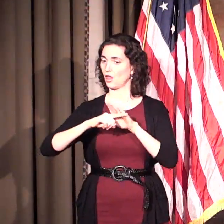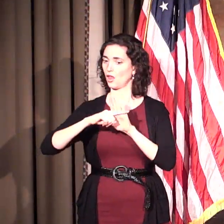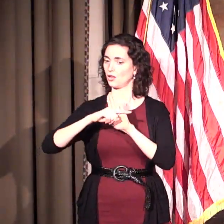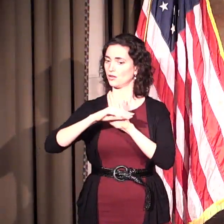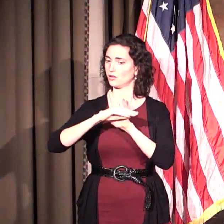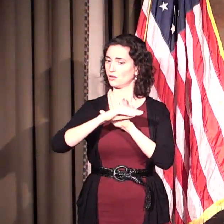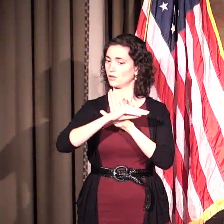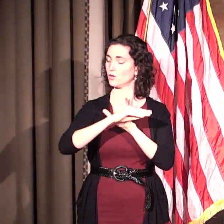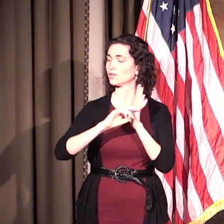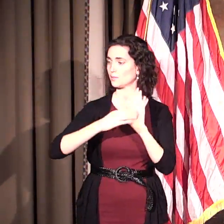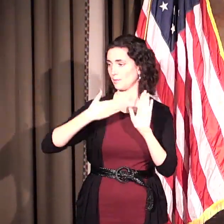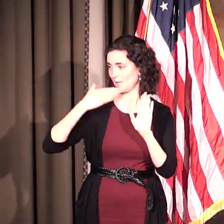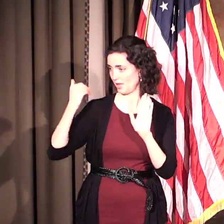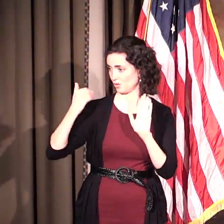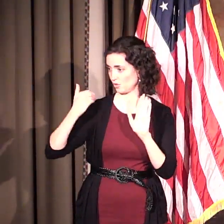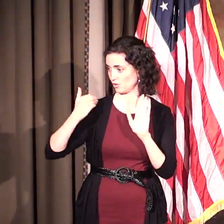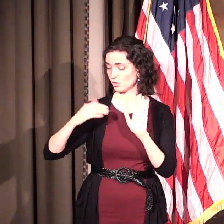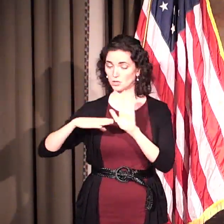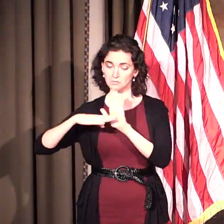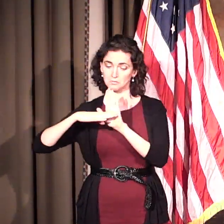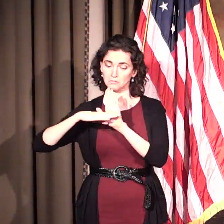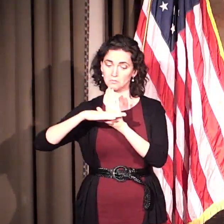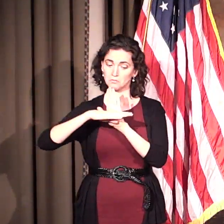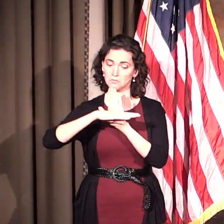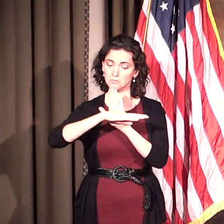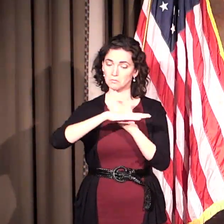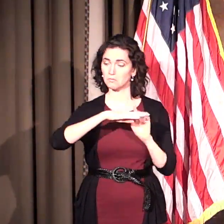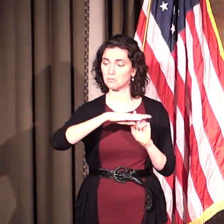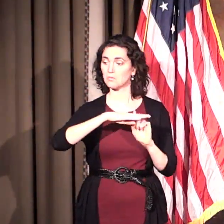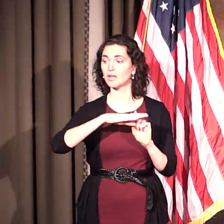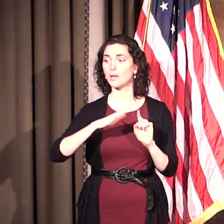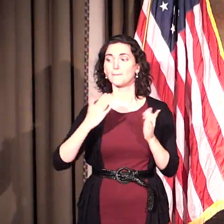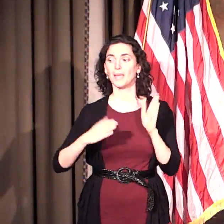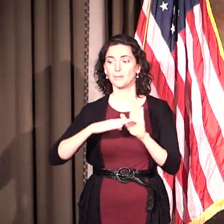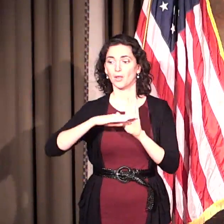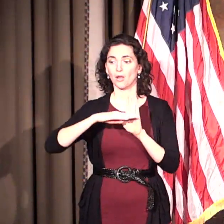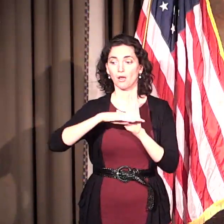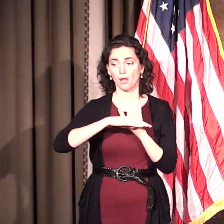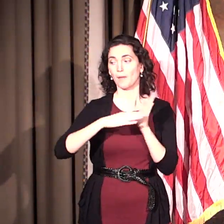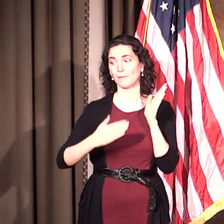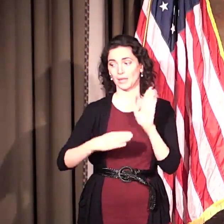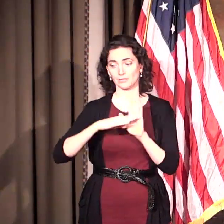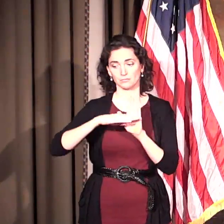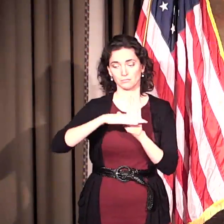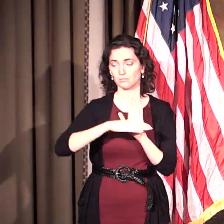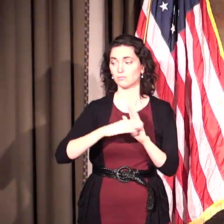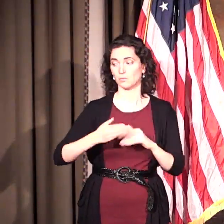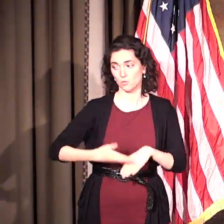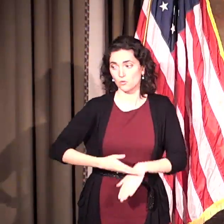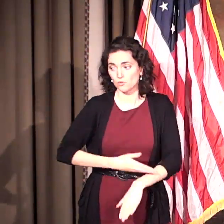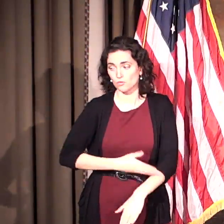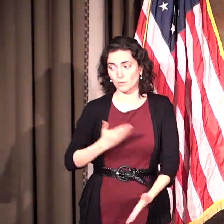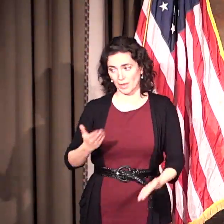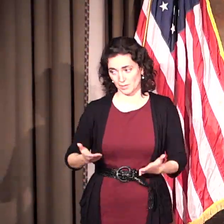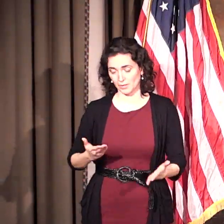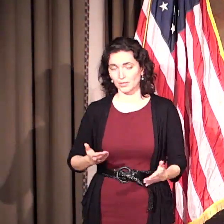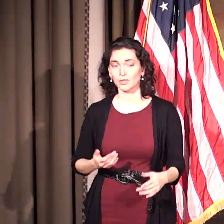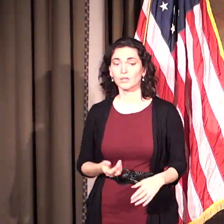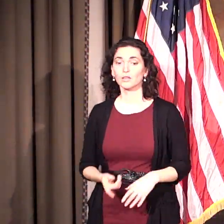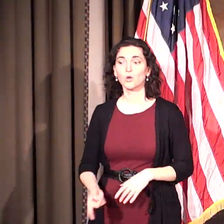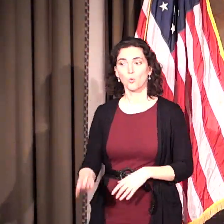least plateaued. Perhaps we're seeing improving numbers over time. The most